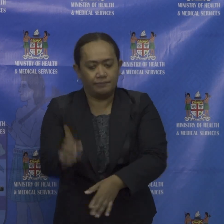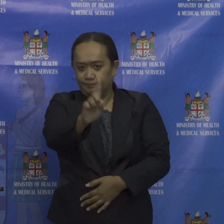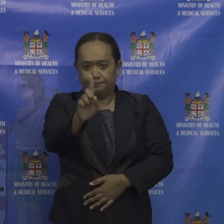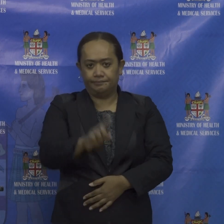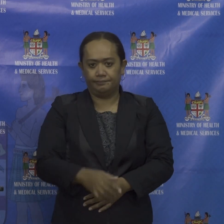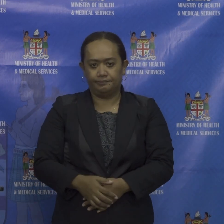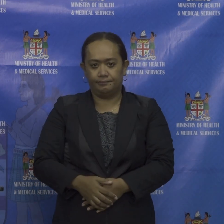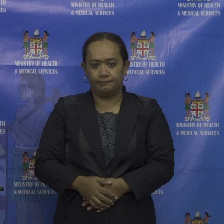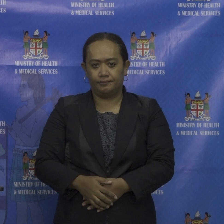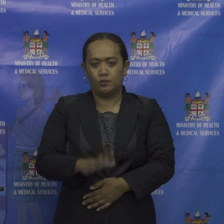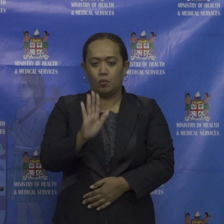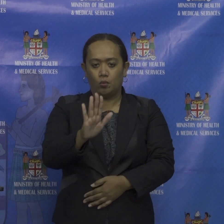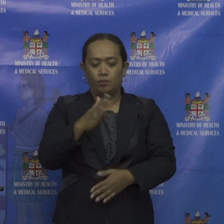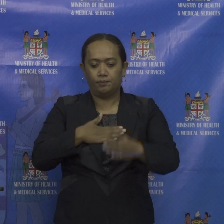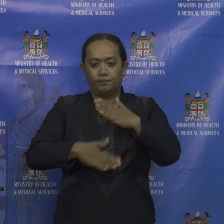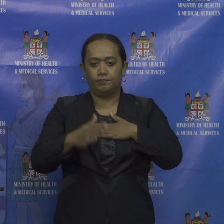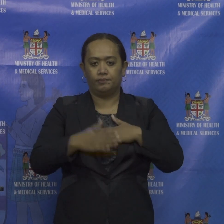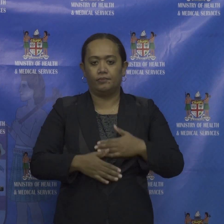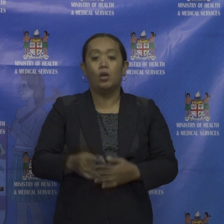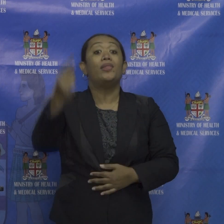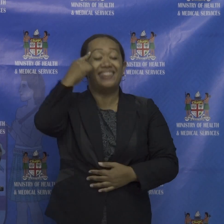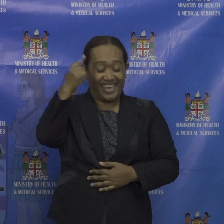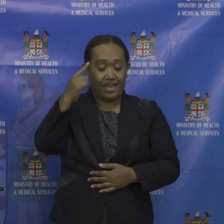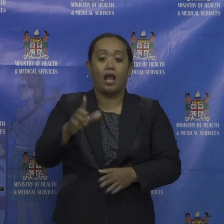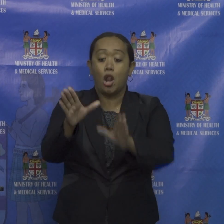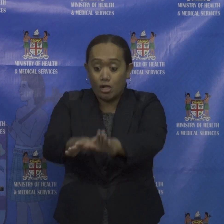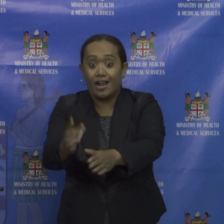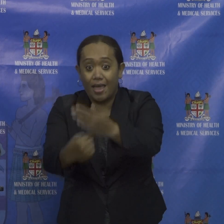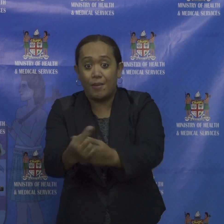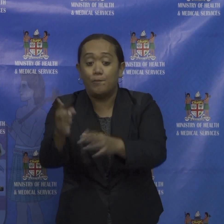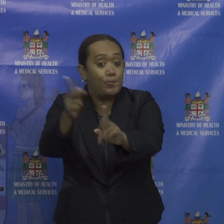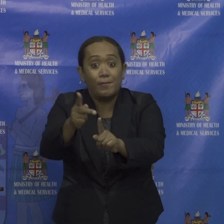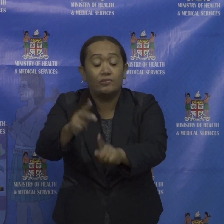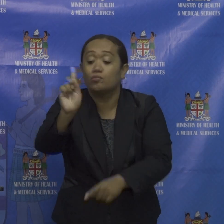do. You think about what you're going to do in the lockdown, then you put the lockdown.